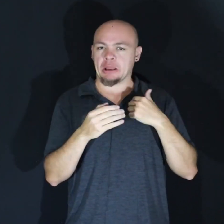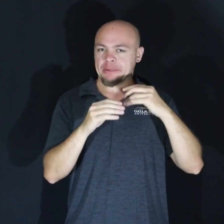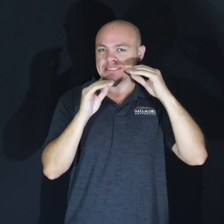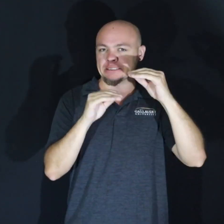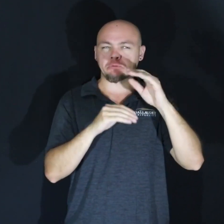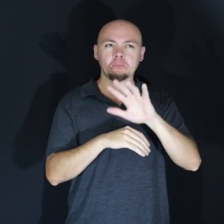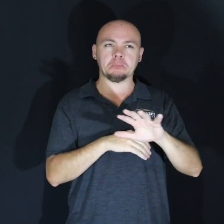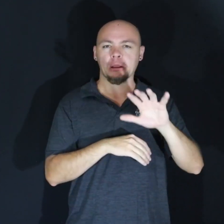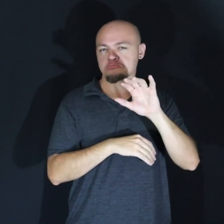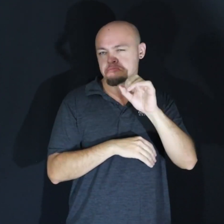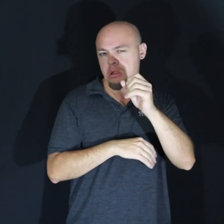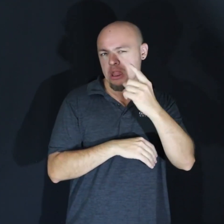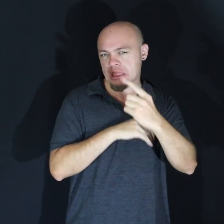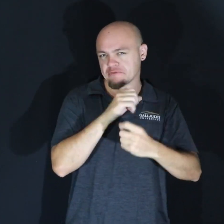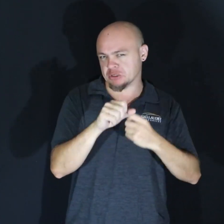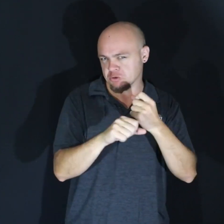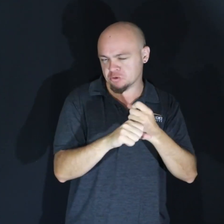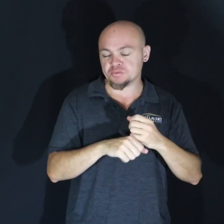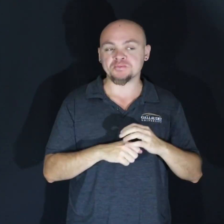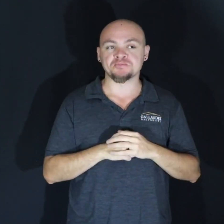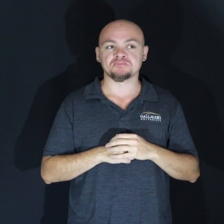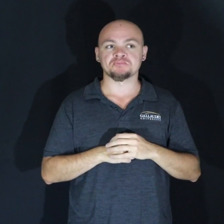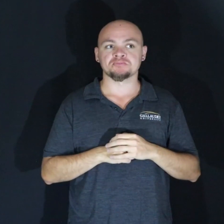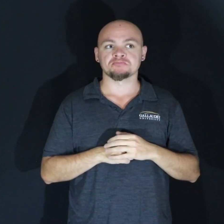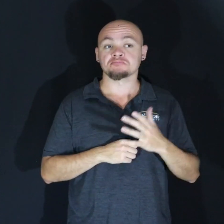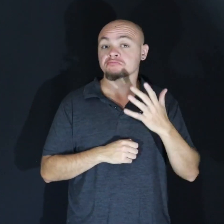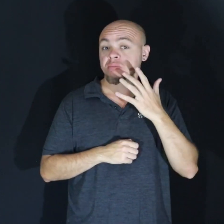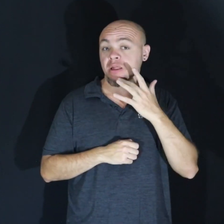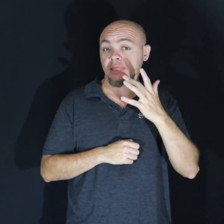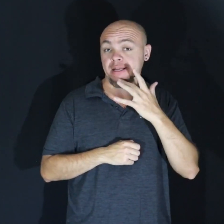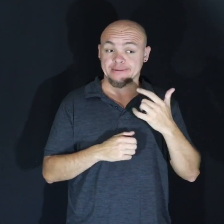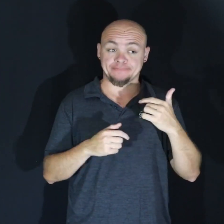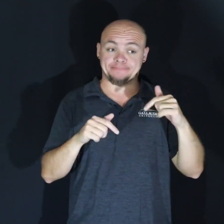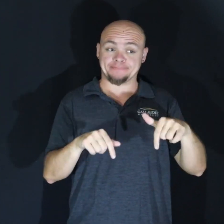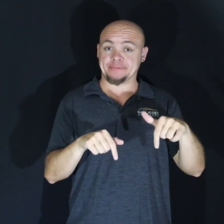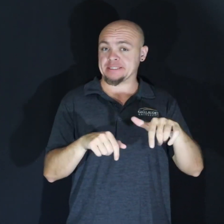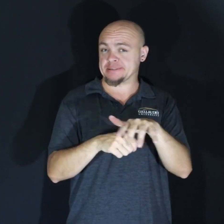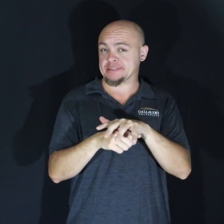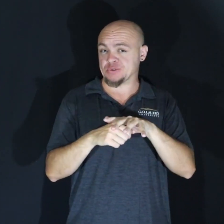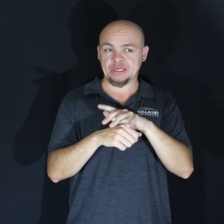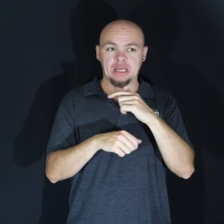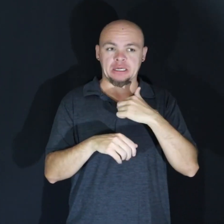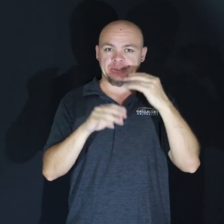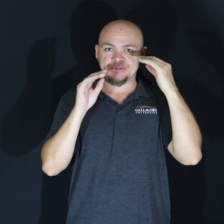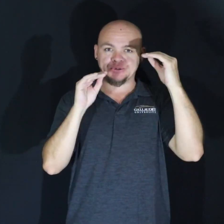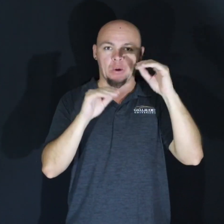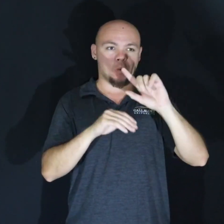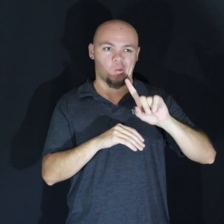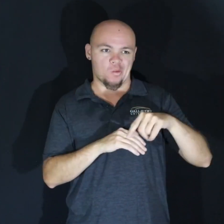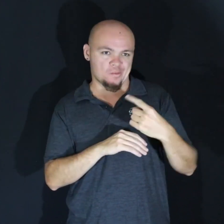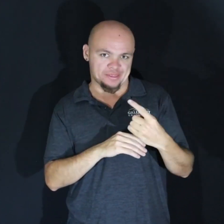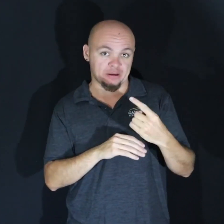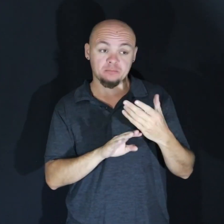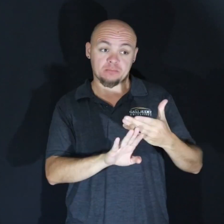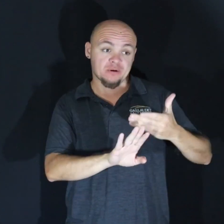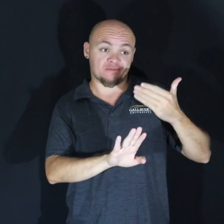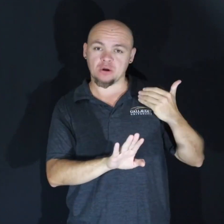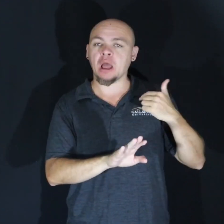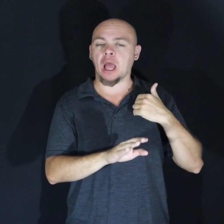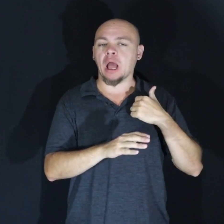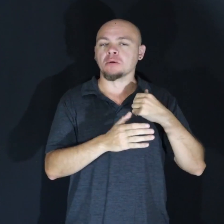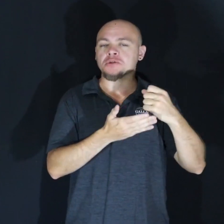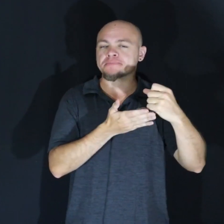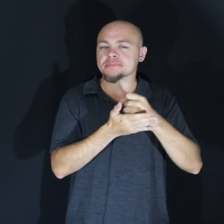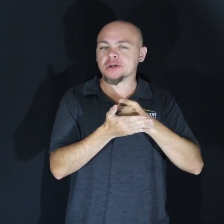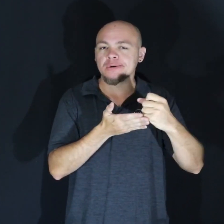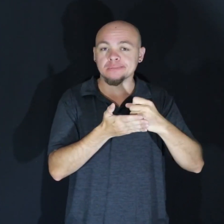years. I've been very lucky that this has been the only place that I've taught, as before this, I was a cabinet maker and